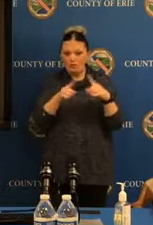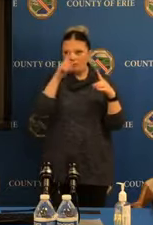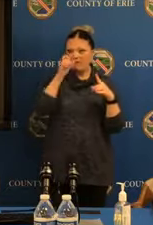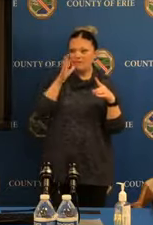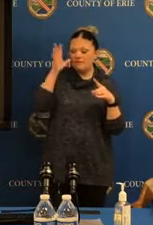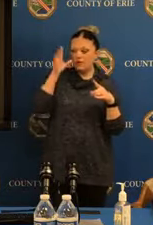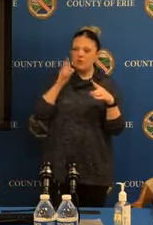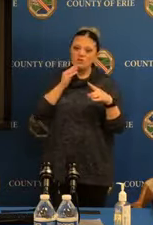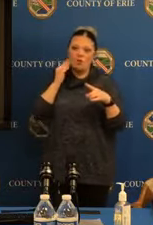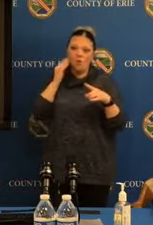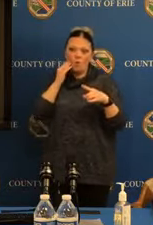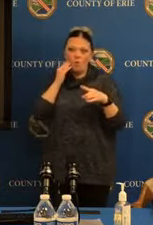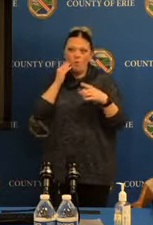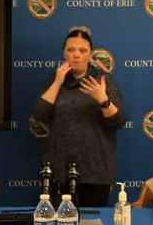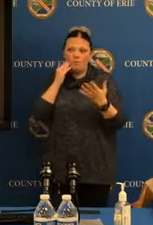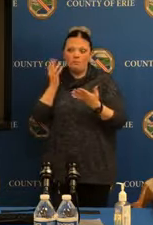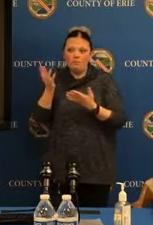are home,